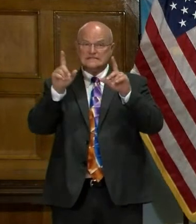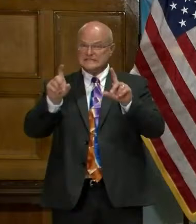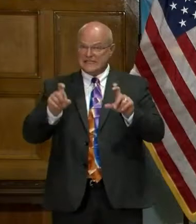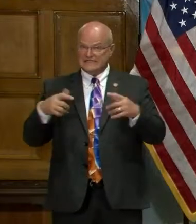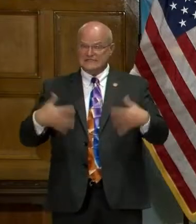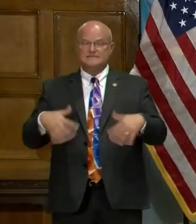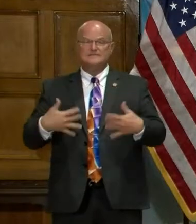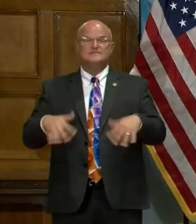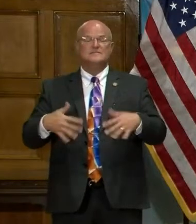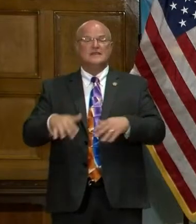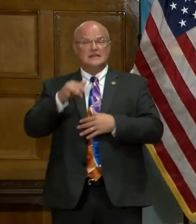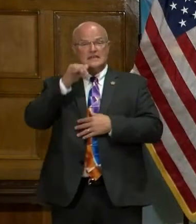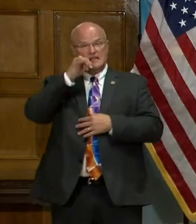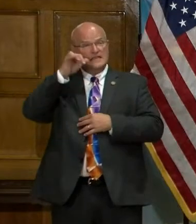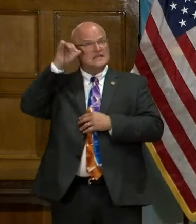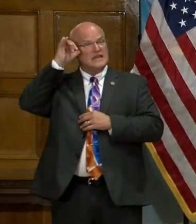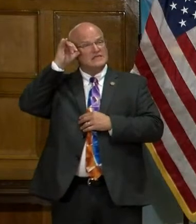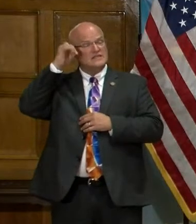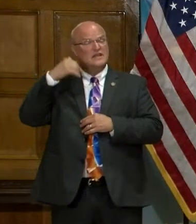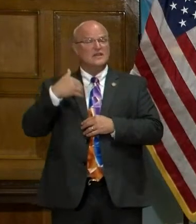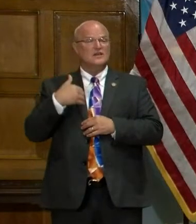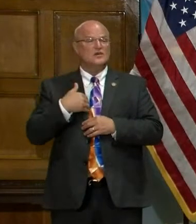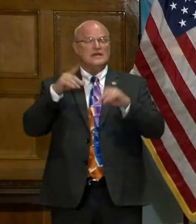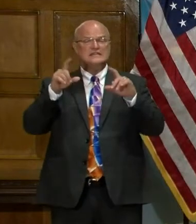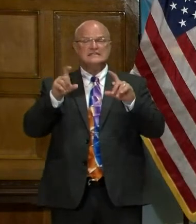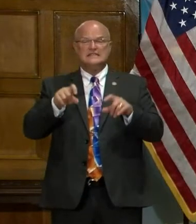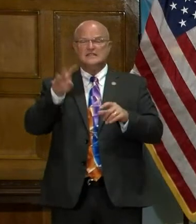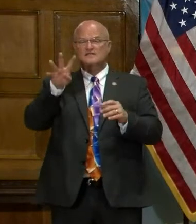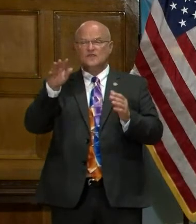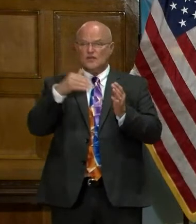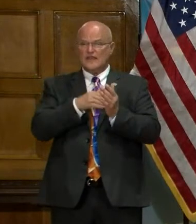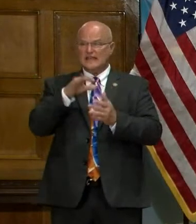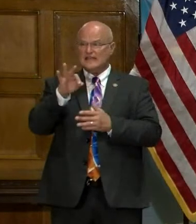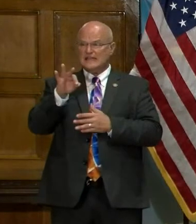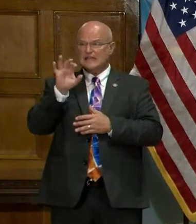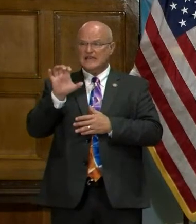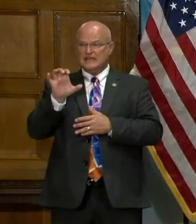testing. Yesterday, we tested